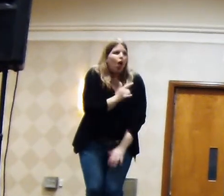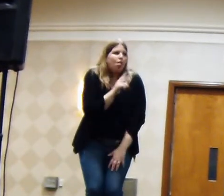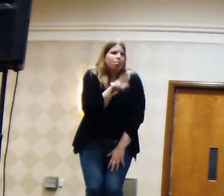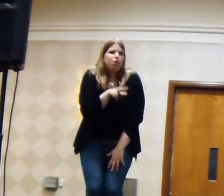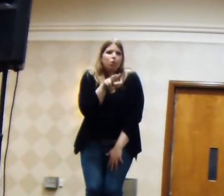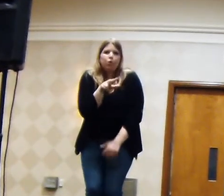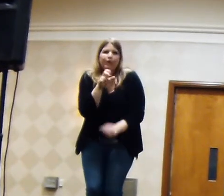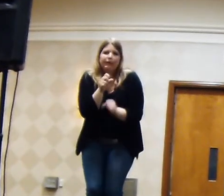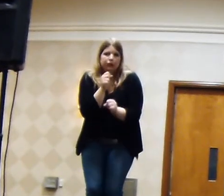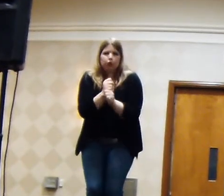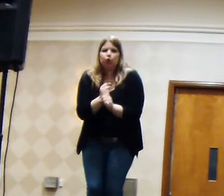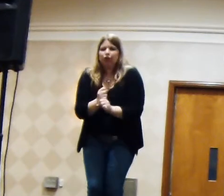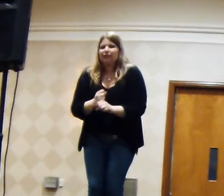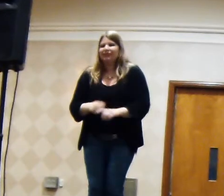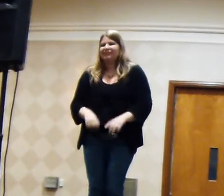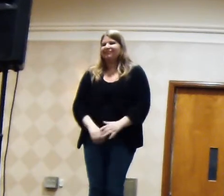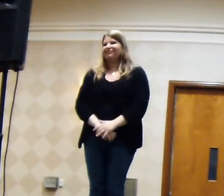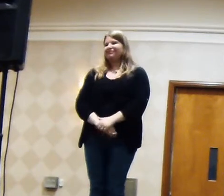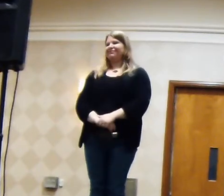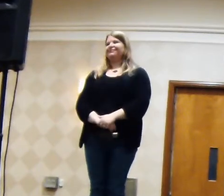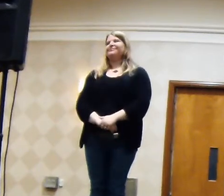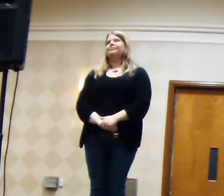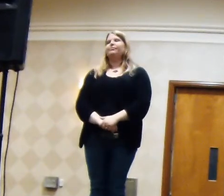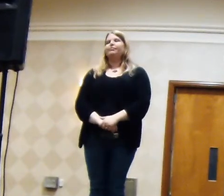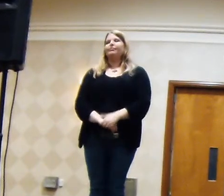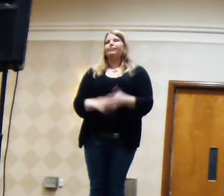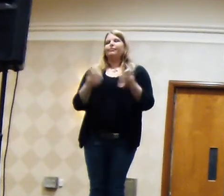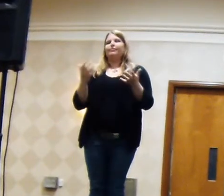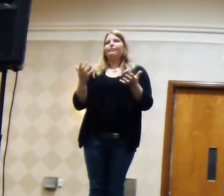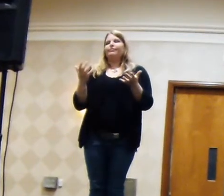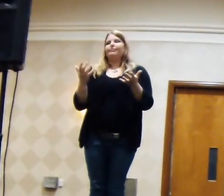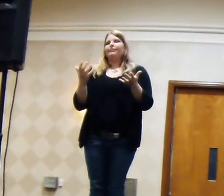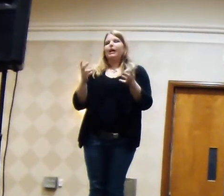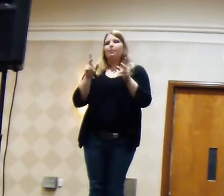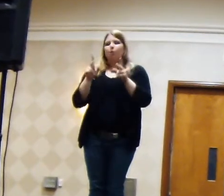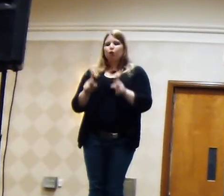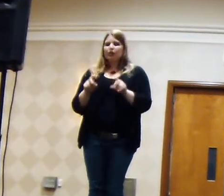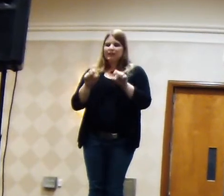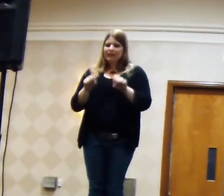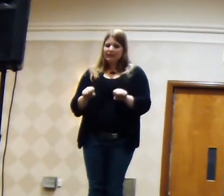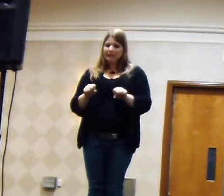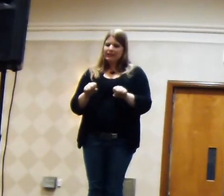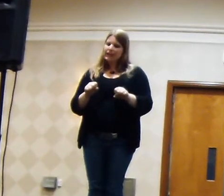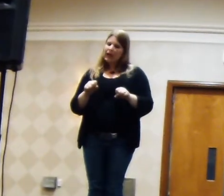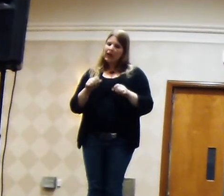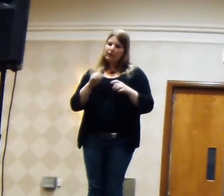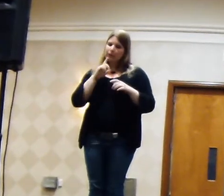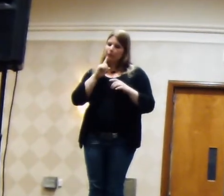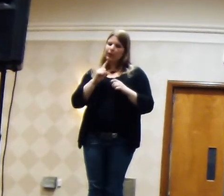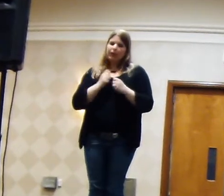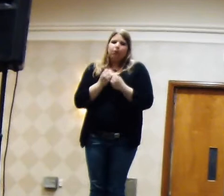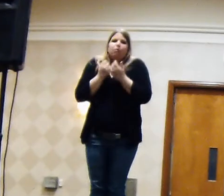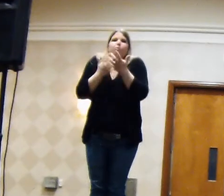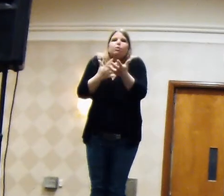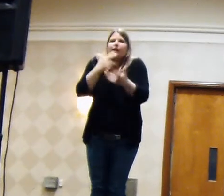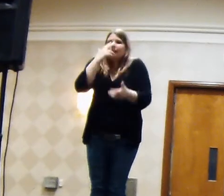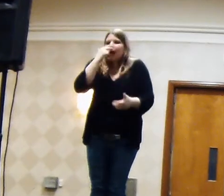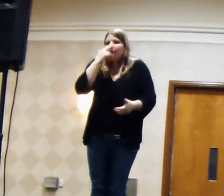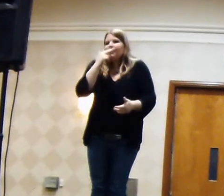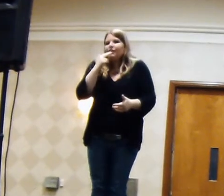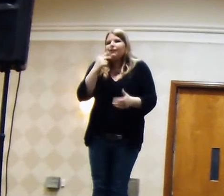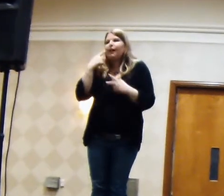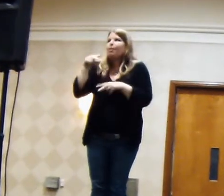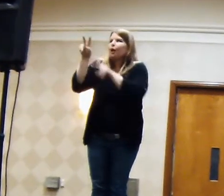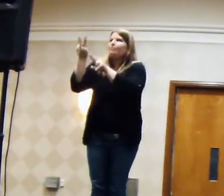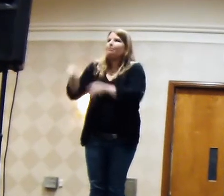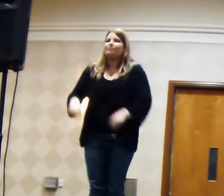years. Go back to that girl. And you know, someone who can bring heart and comedy is my hero. Thank